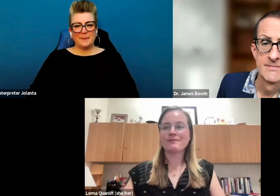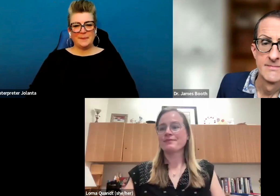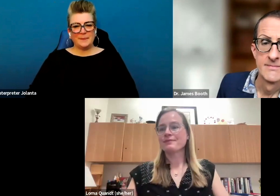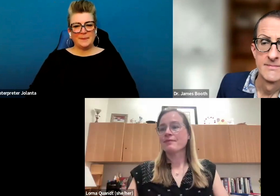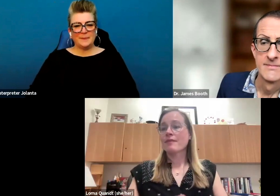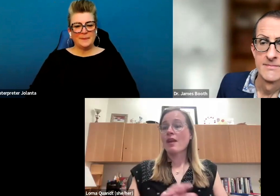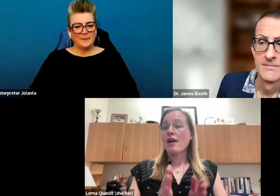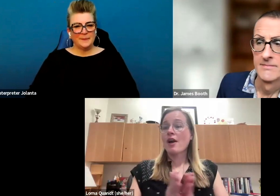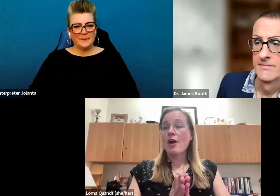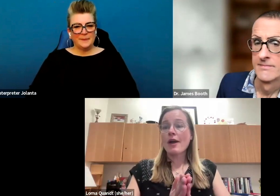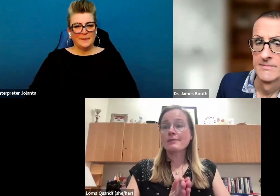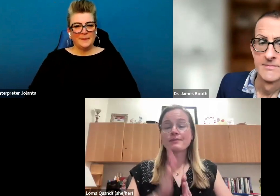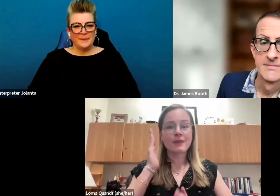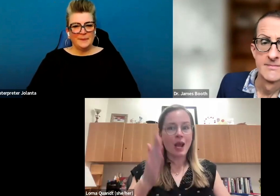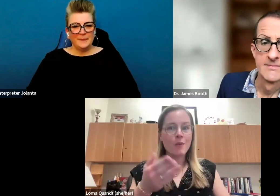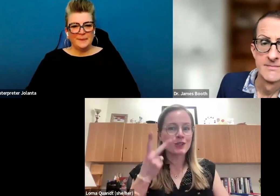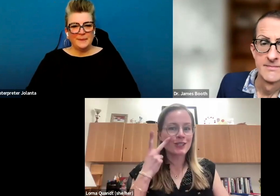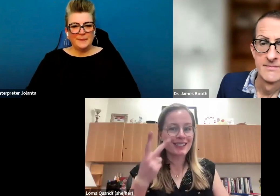All right, thank you for the recommendation.